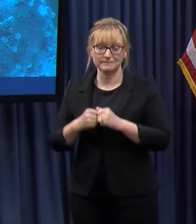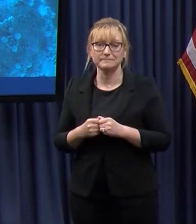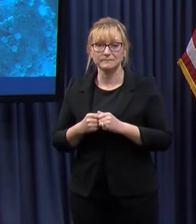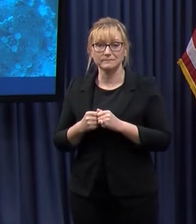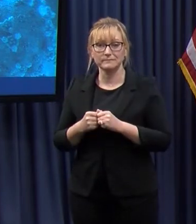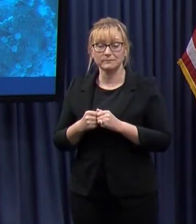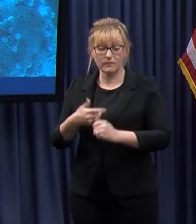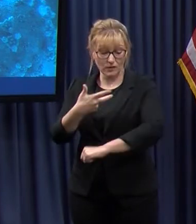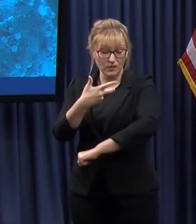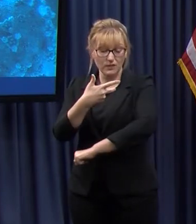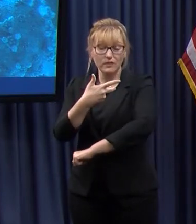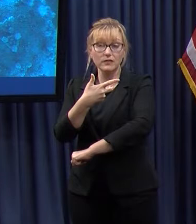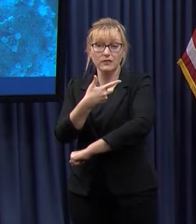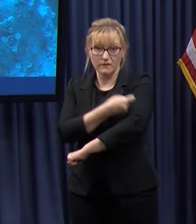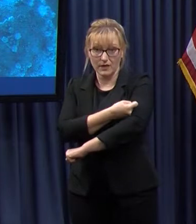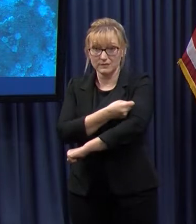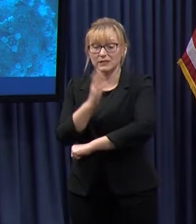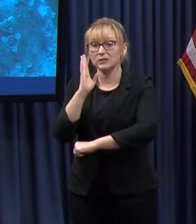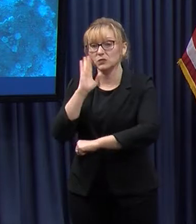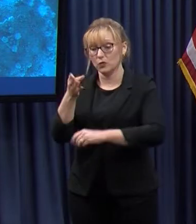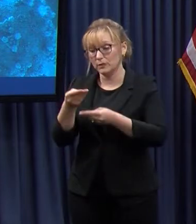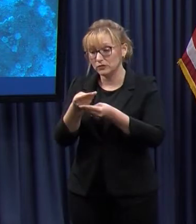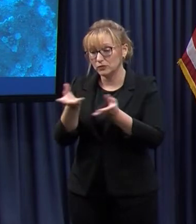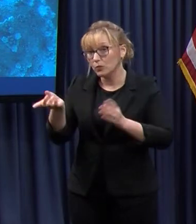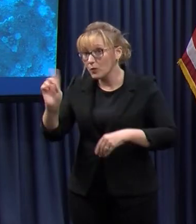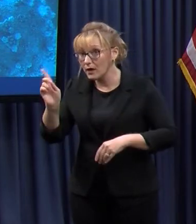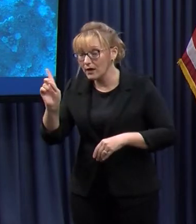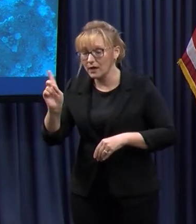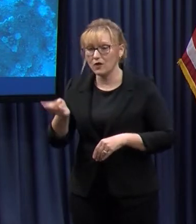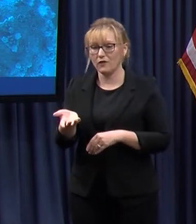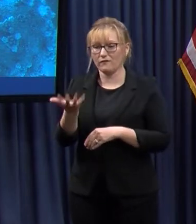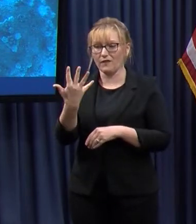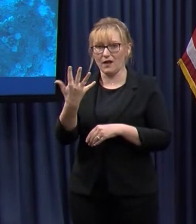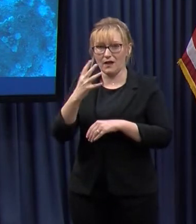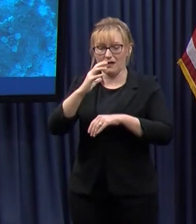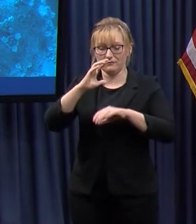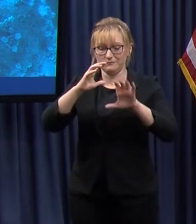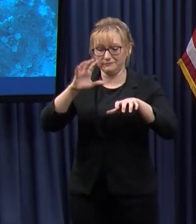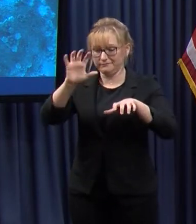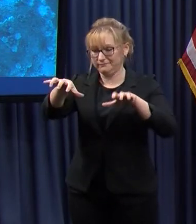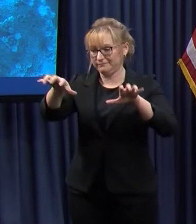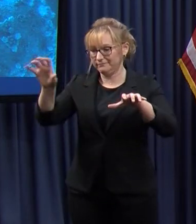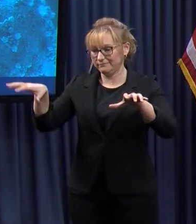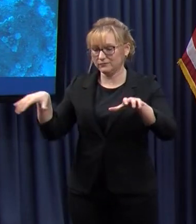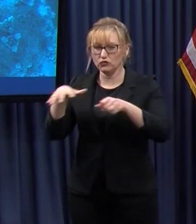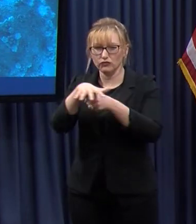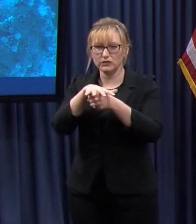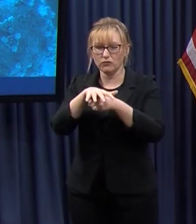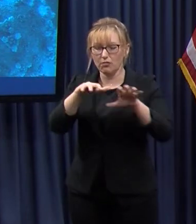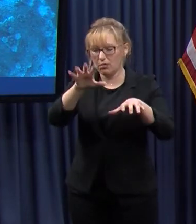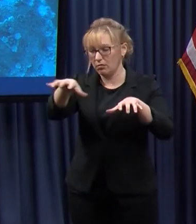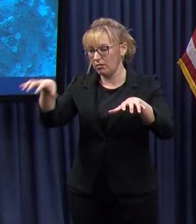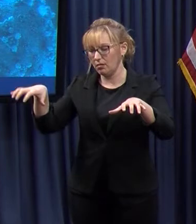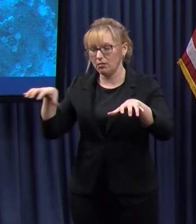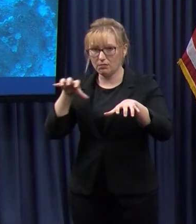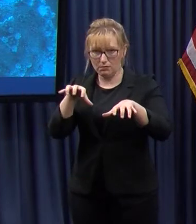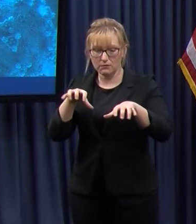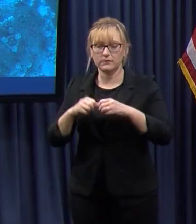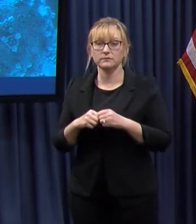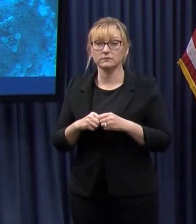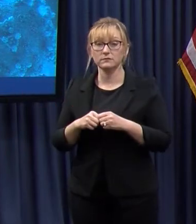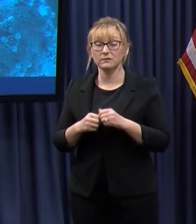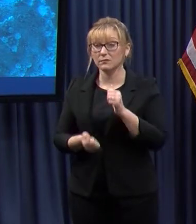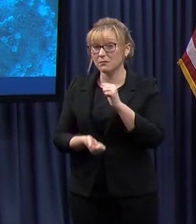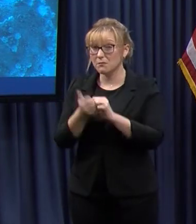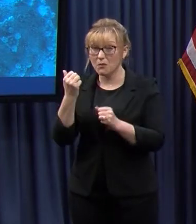These vaccines will be distributed at 5 regional sites we are setting up with our partners in the initial phase. The most